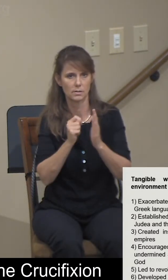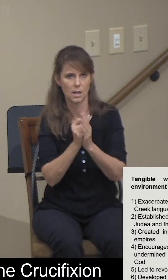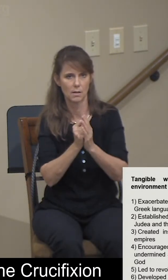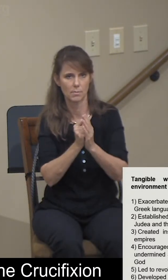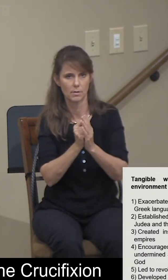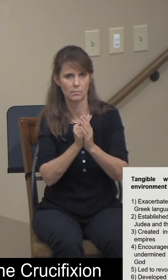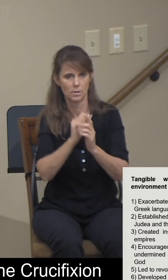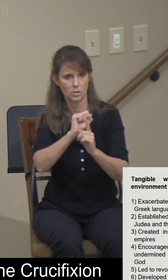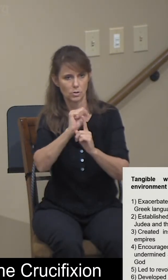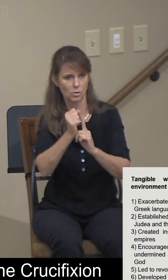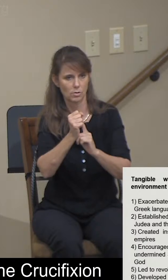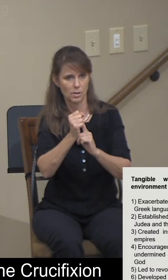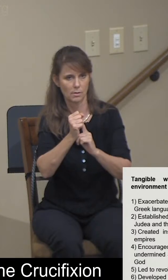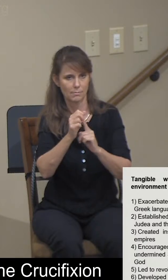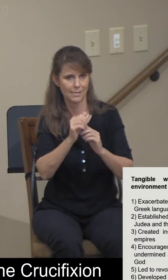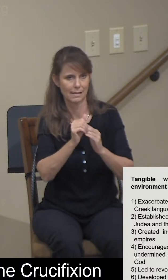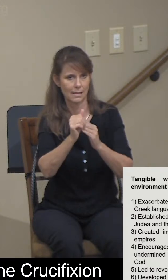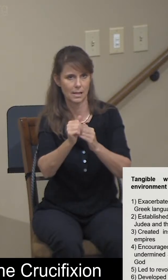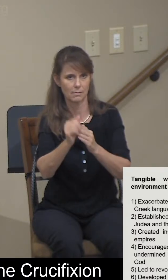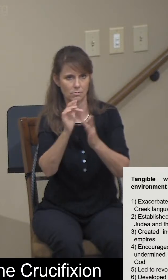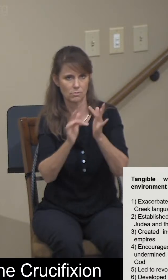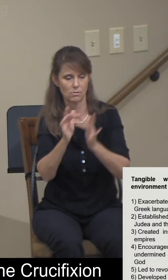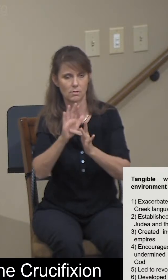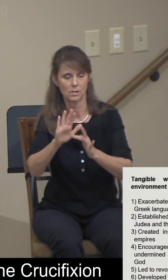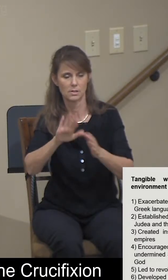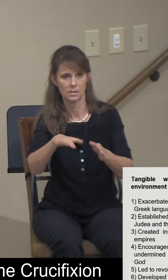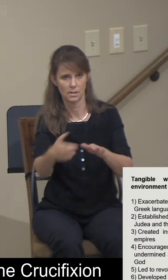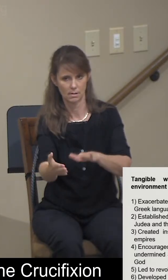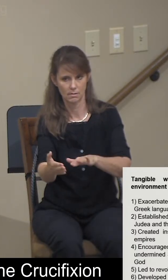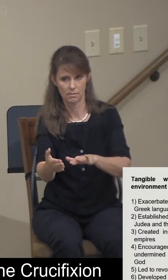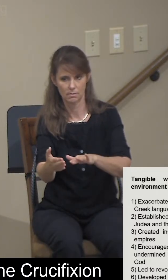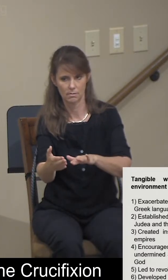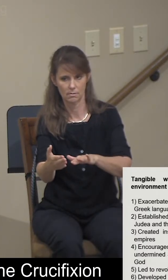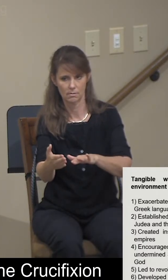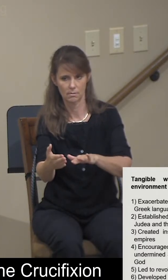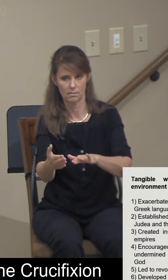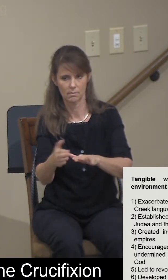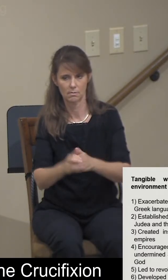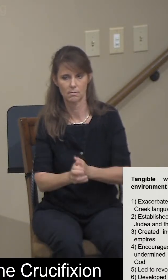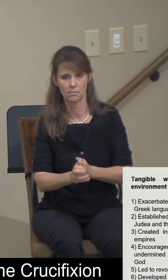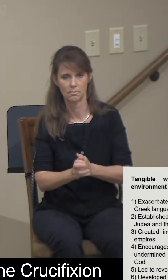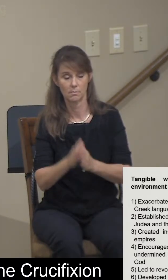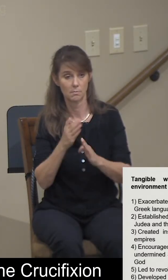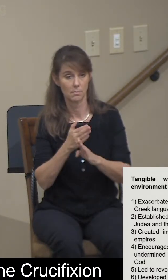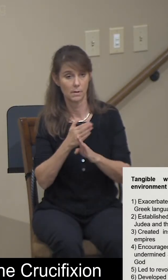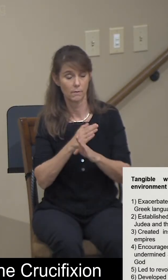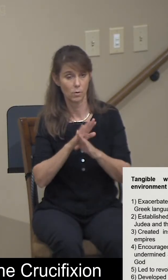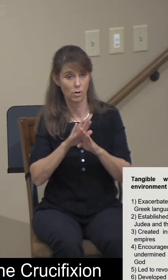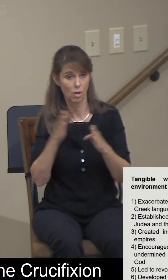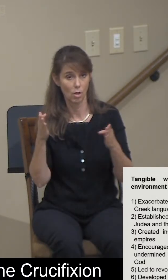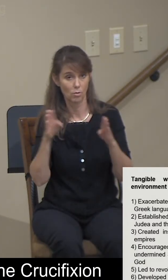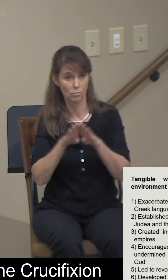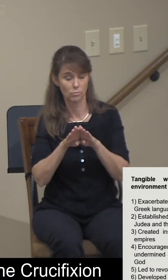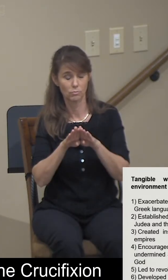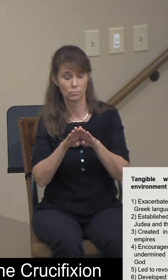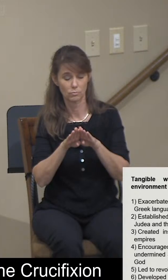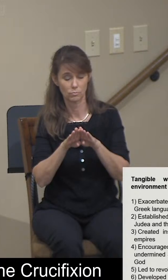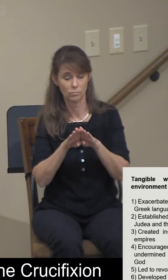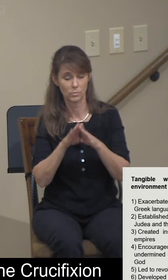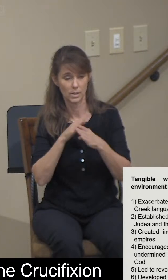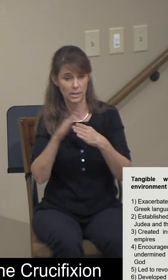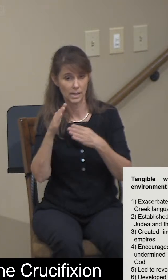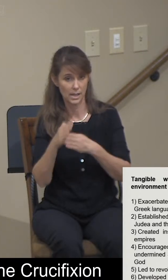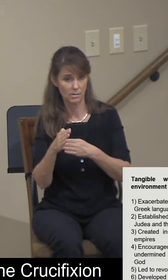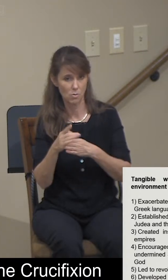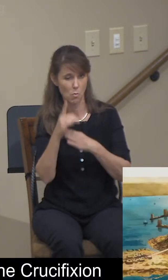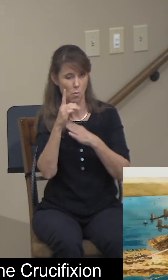circumstances and environment that lead to Jesus' death. And before we close this evening, there's at least one